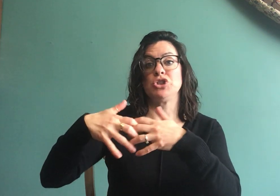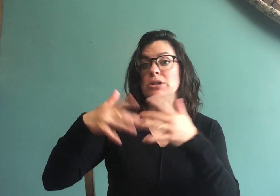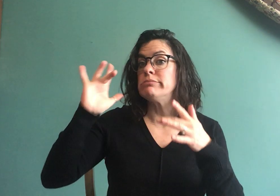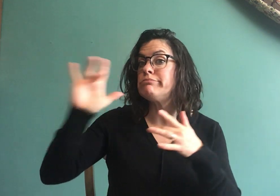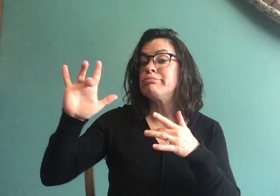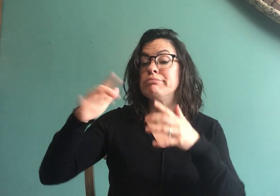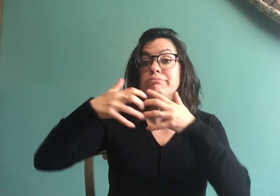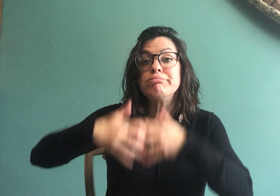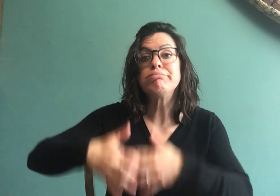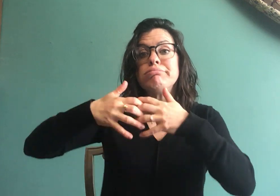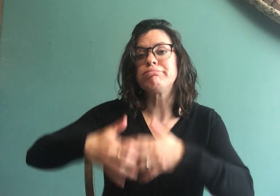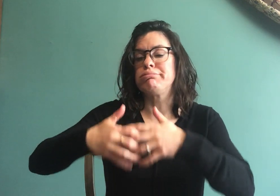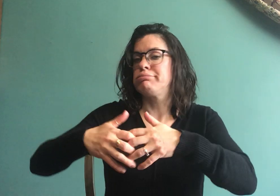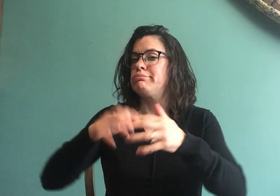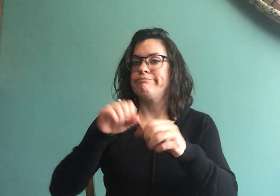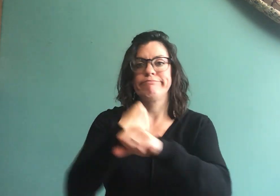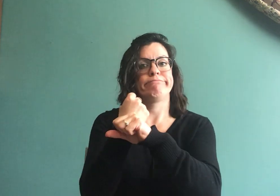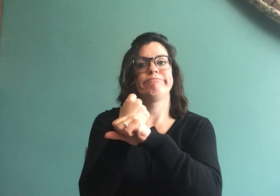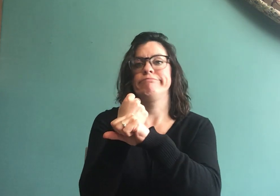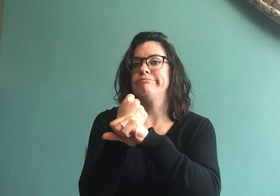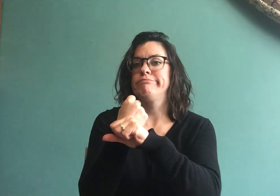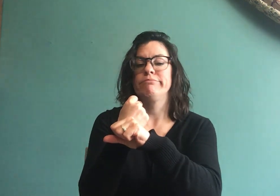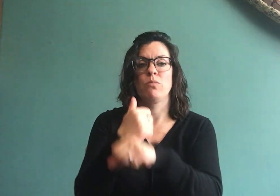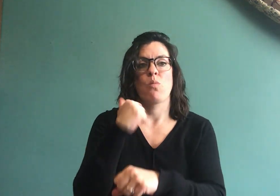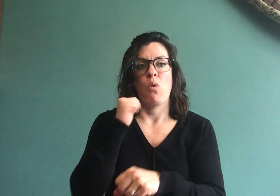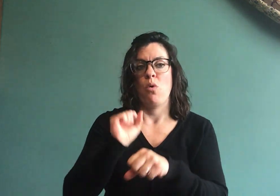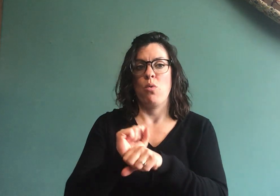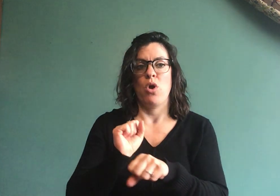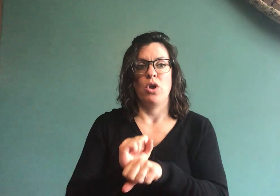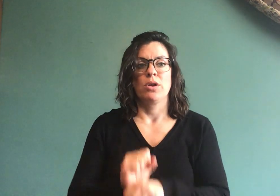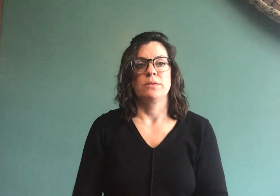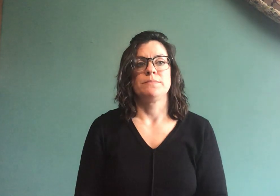Hang on. Let me open my bag.